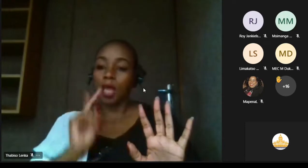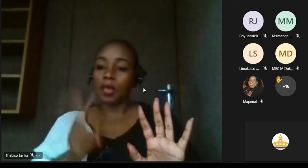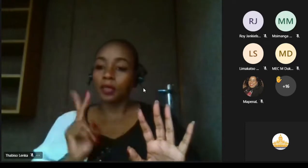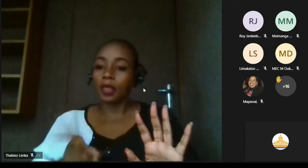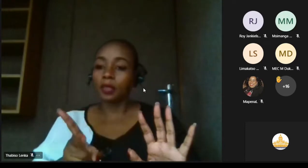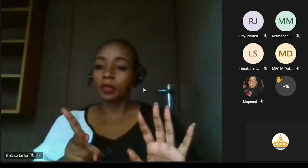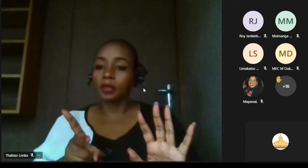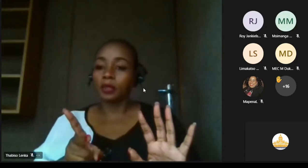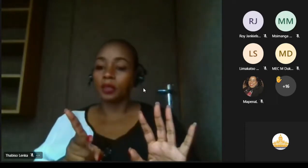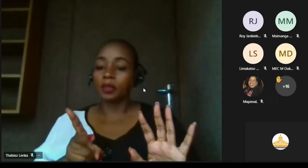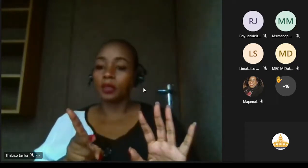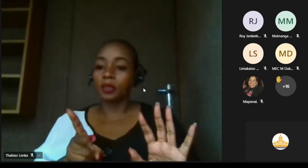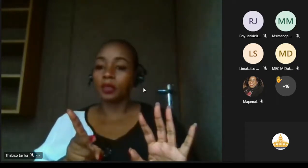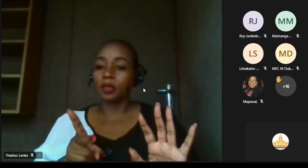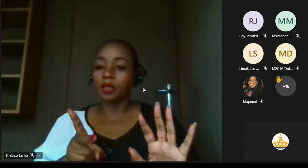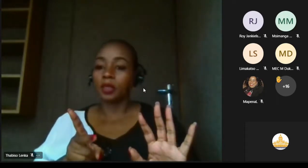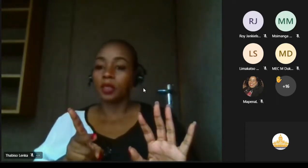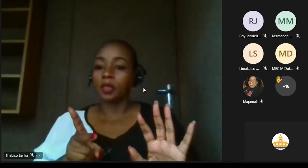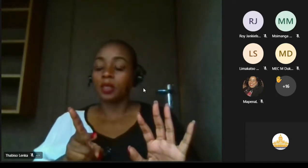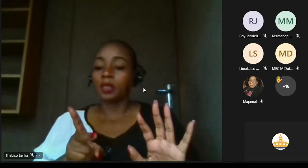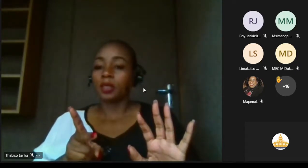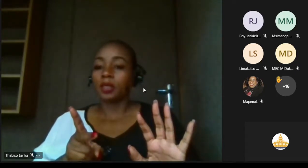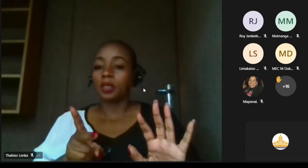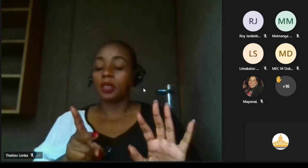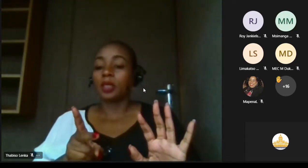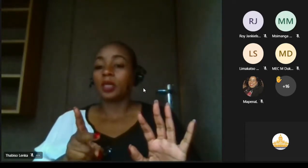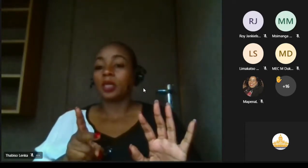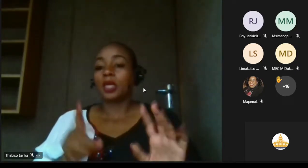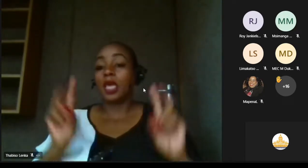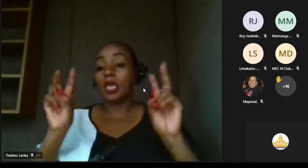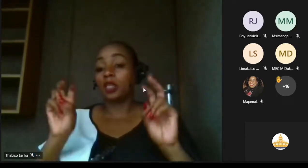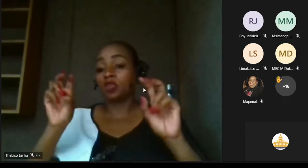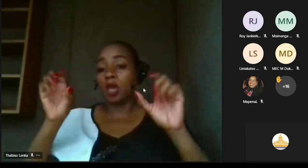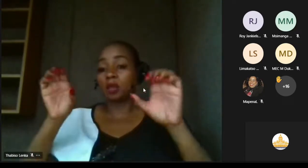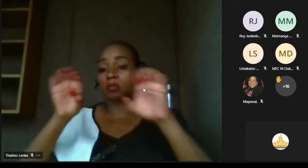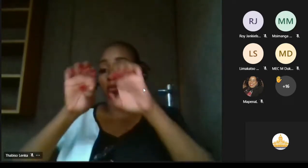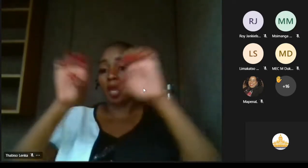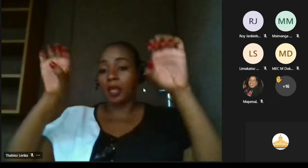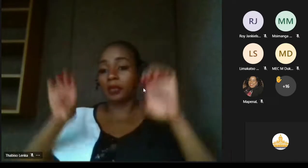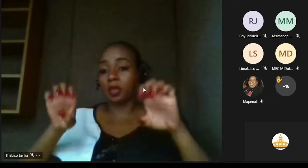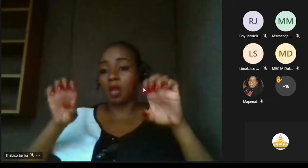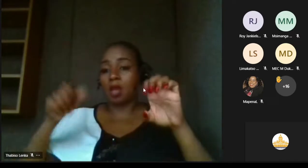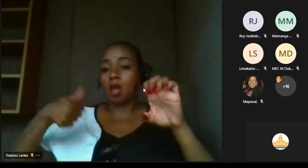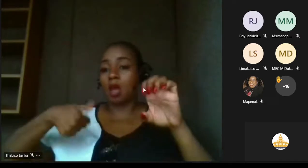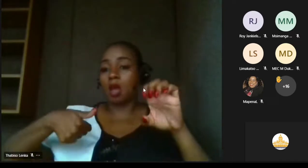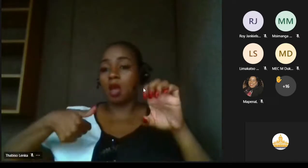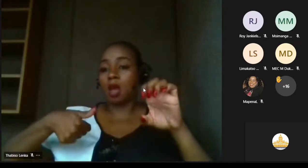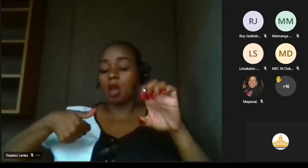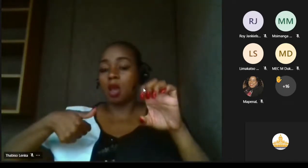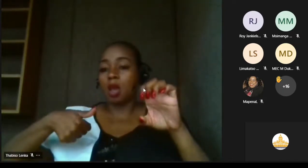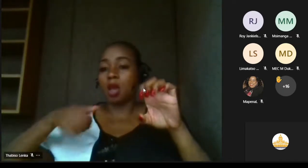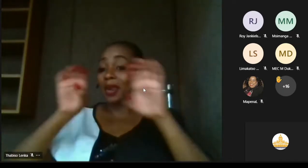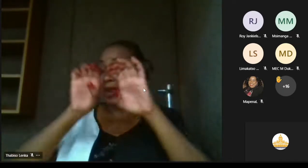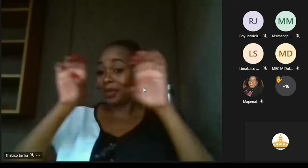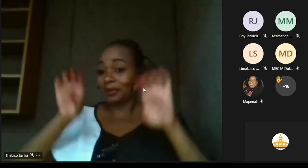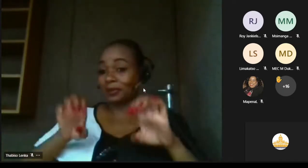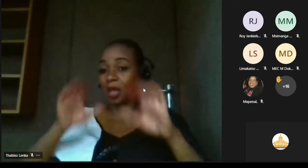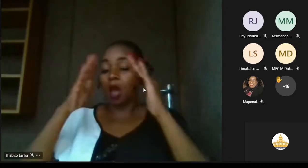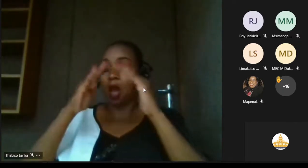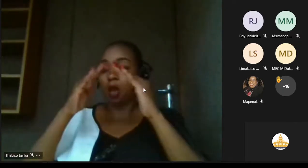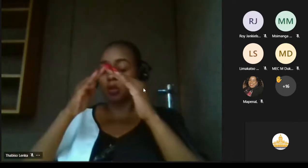leng hore ke soba boroko ho tabeng ena ya rona ya di-title deed. Hore di-title deed sa rona re iphumana re na le bothata ka taba